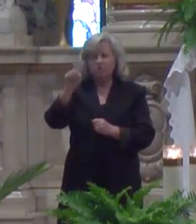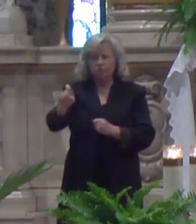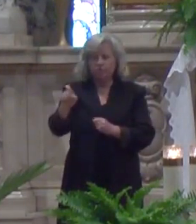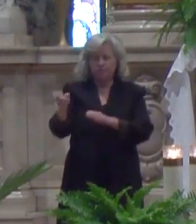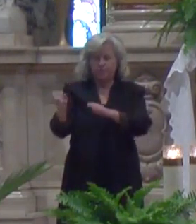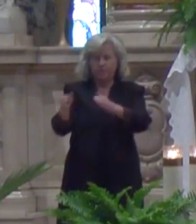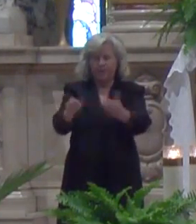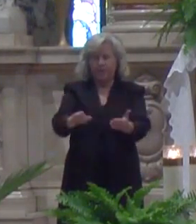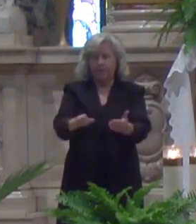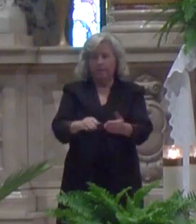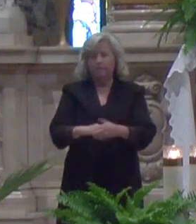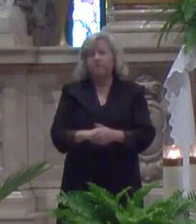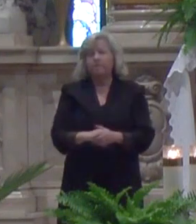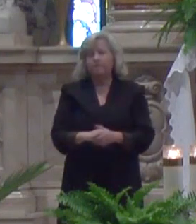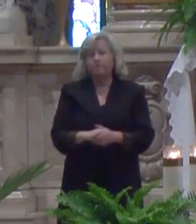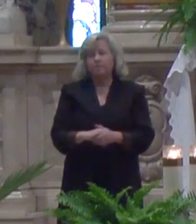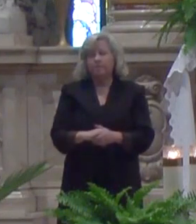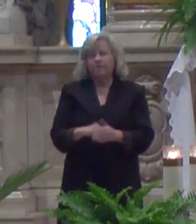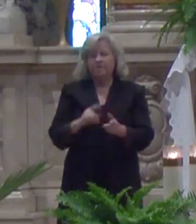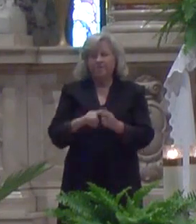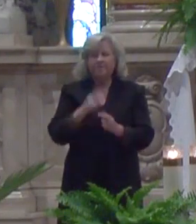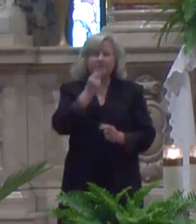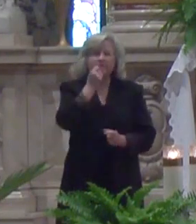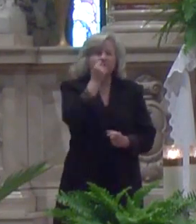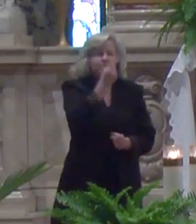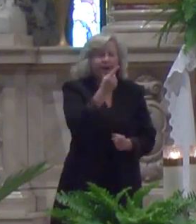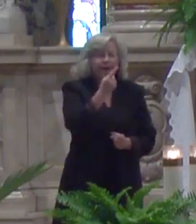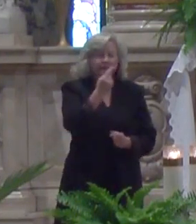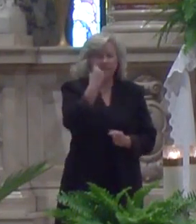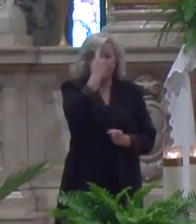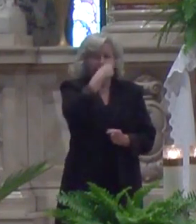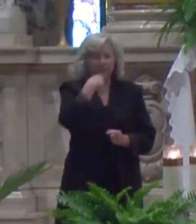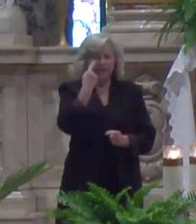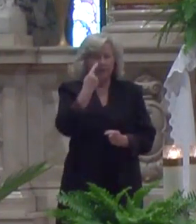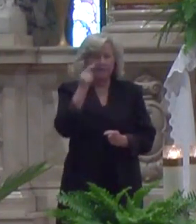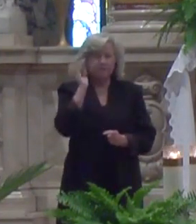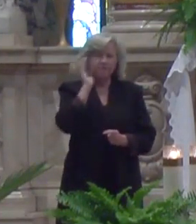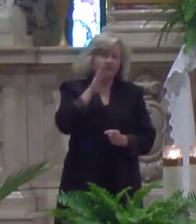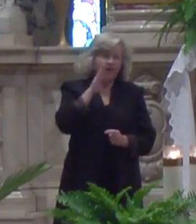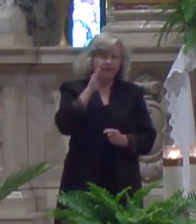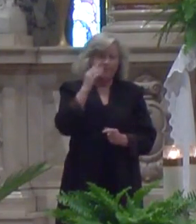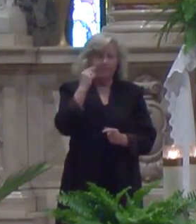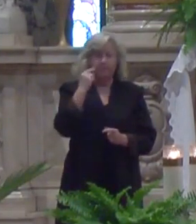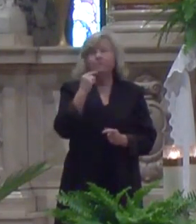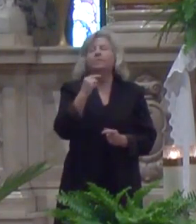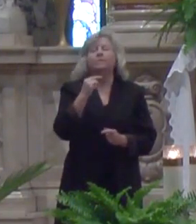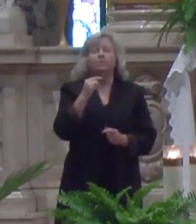He deserves to die. Then they spat in his face and struck him, while some slapped him, saying,